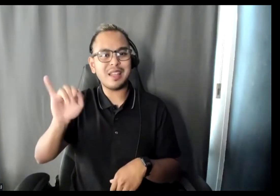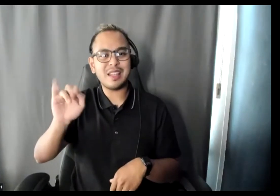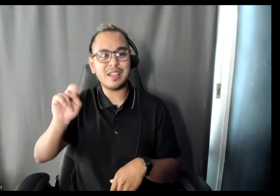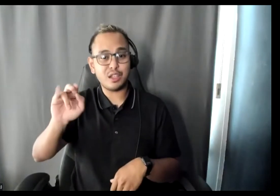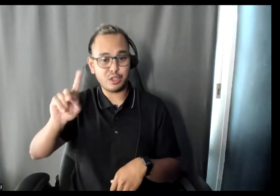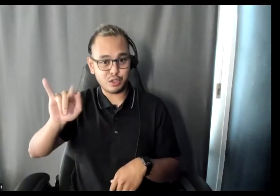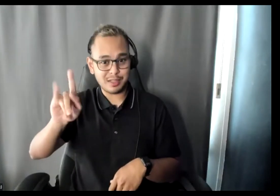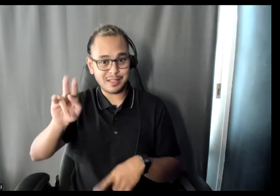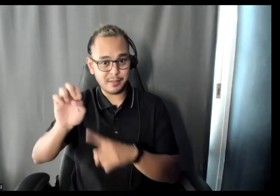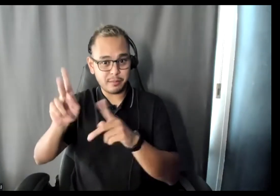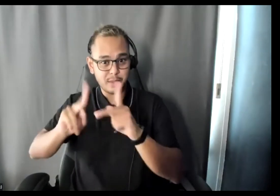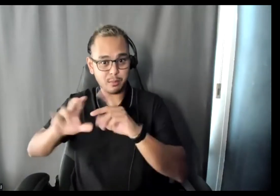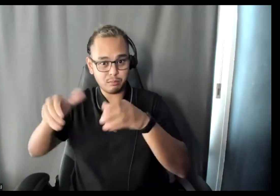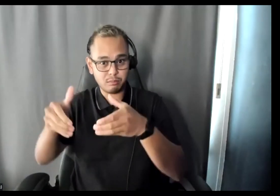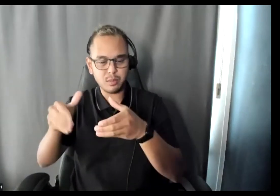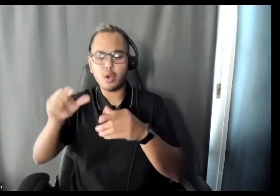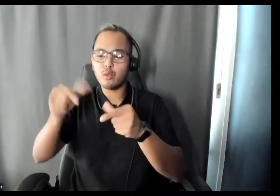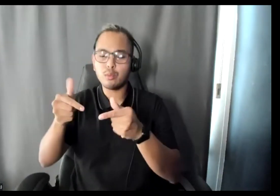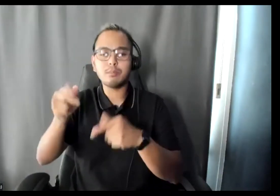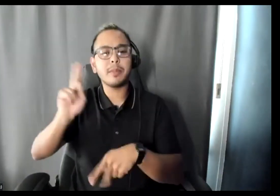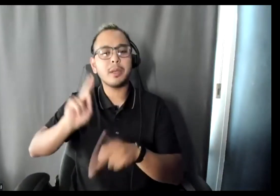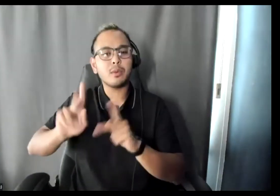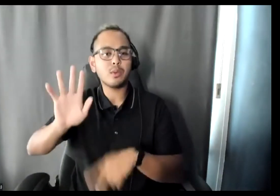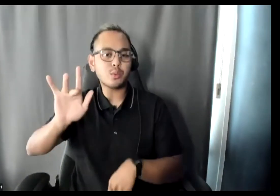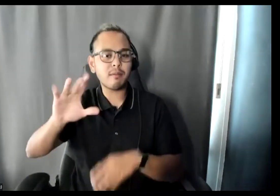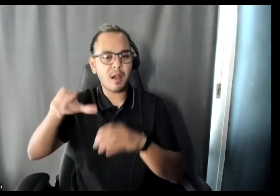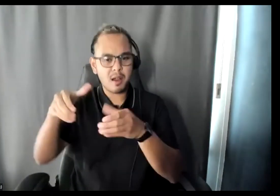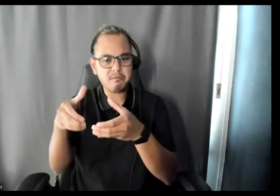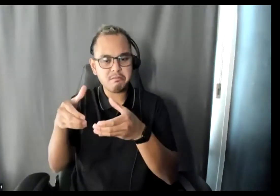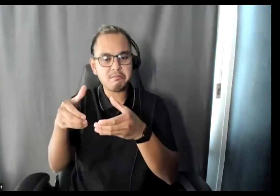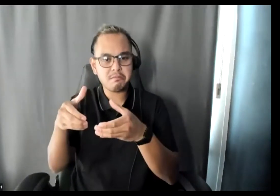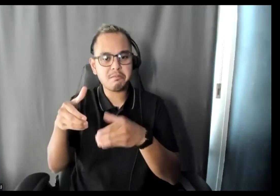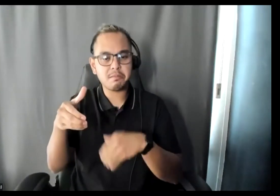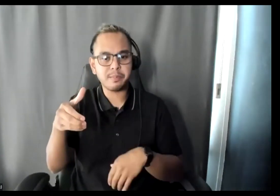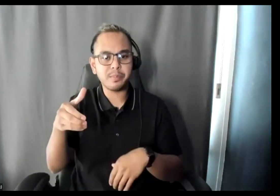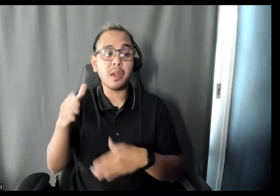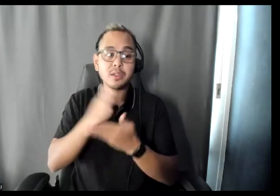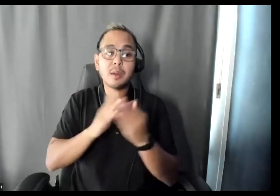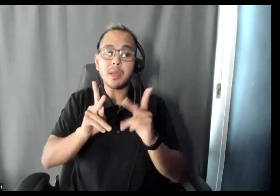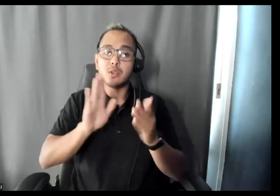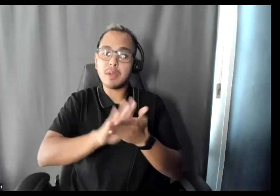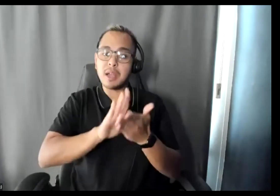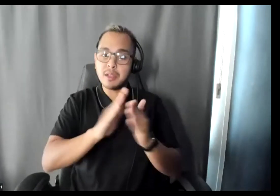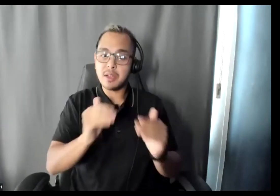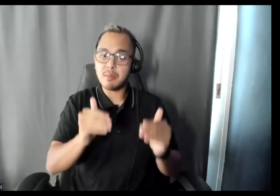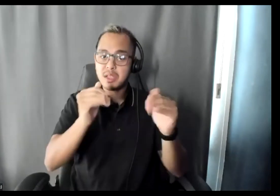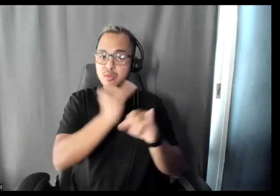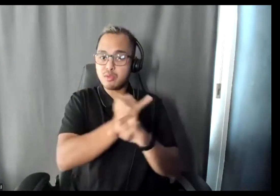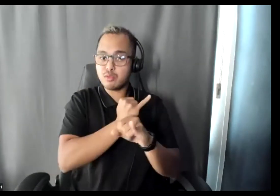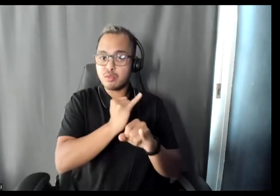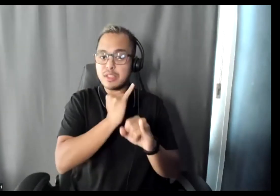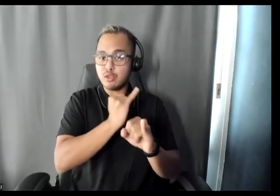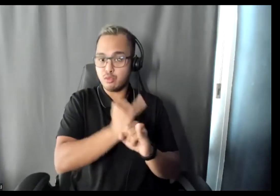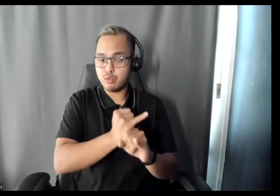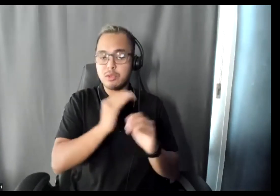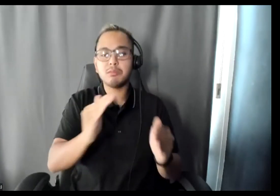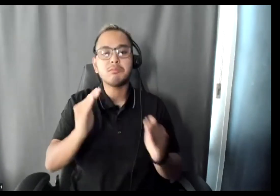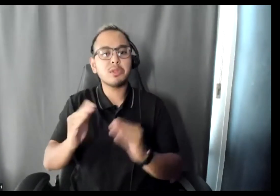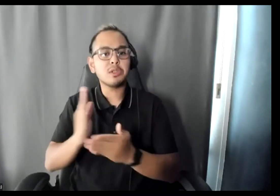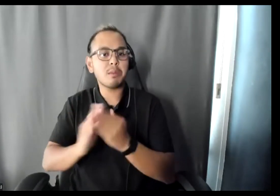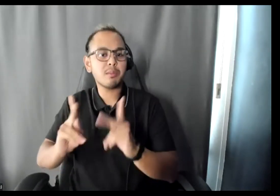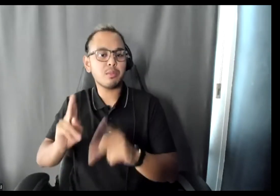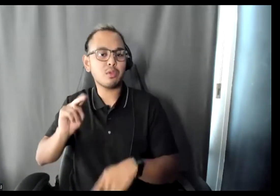a group of about 25 folks, and some of which are in academic institutions, some of which are in